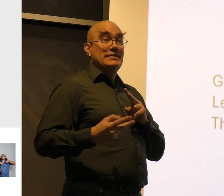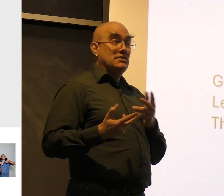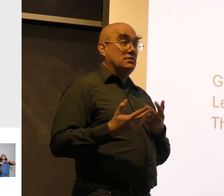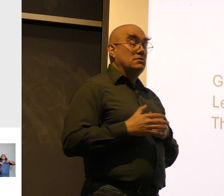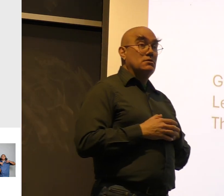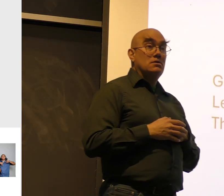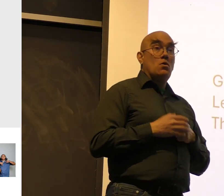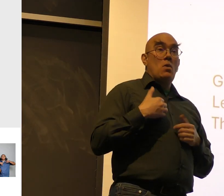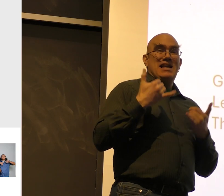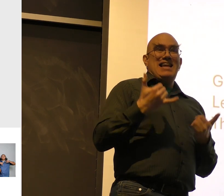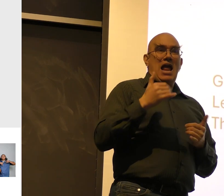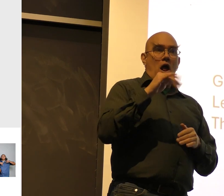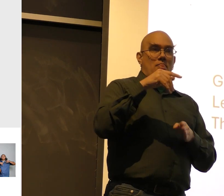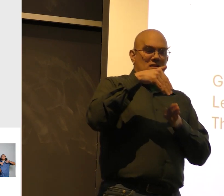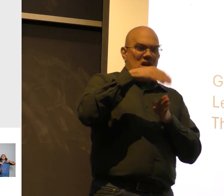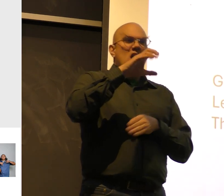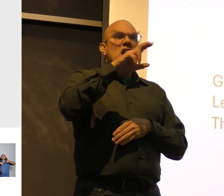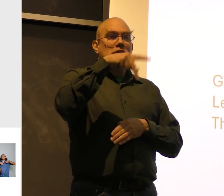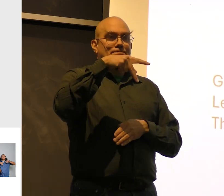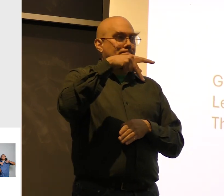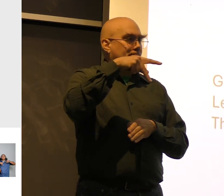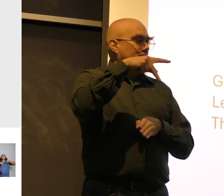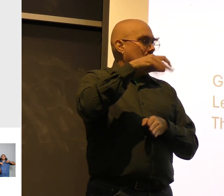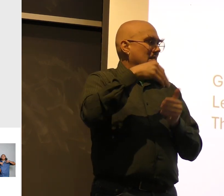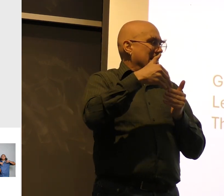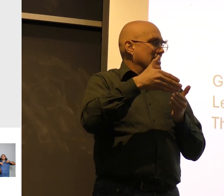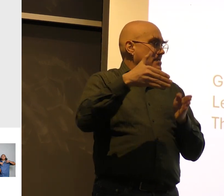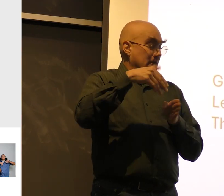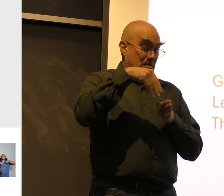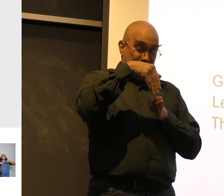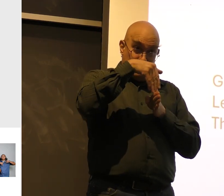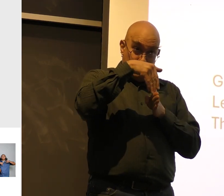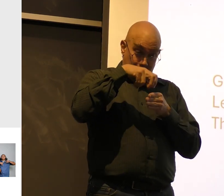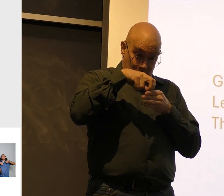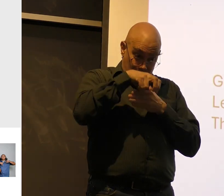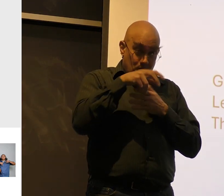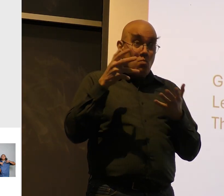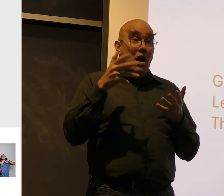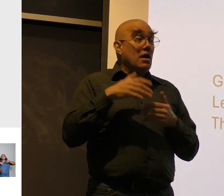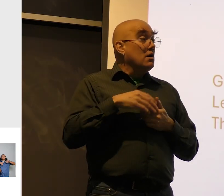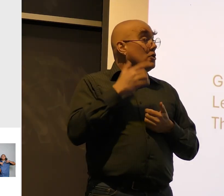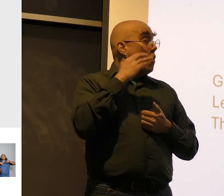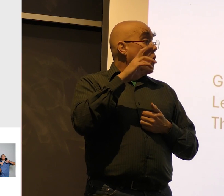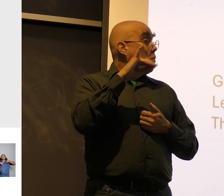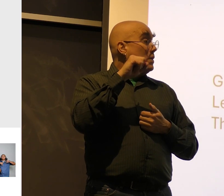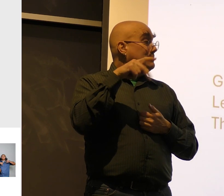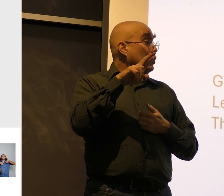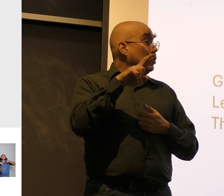And then genetics. We are now on the cusp of this next thing.